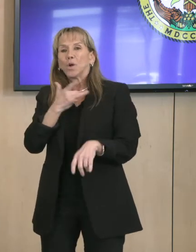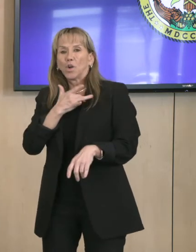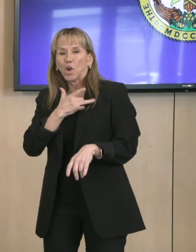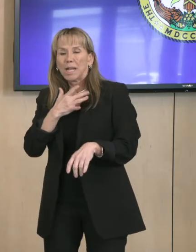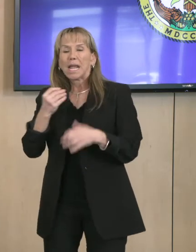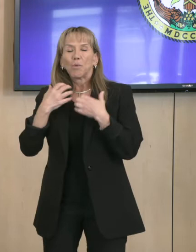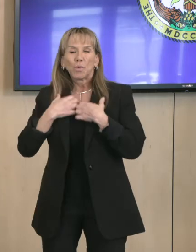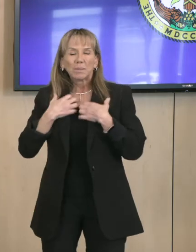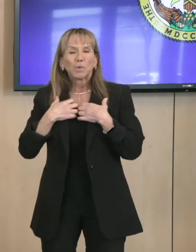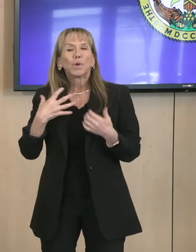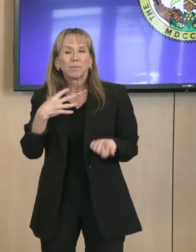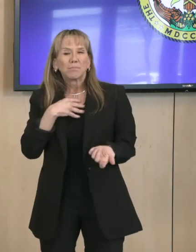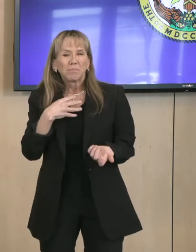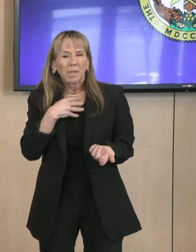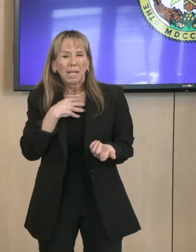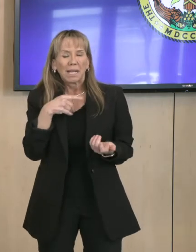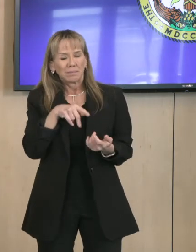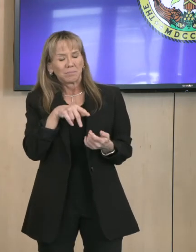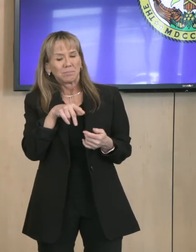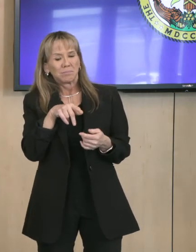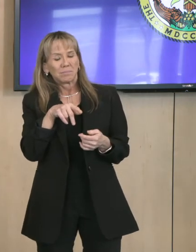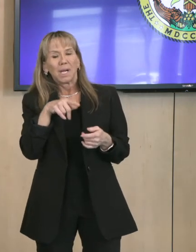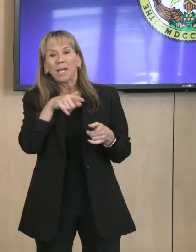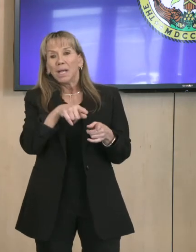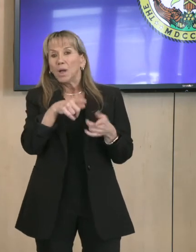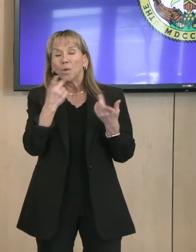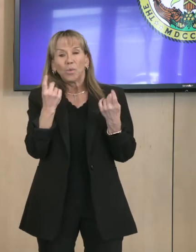respiratory complaints. This patient